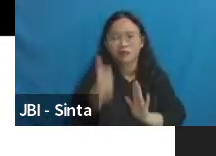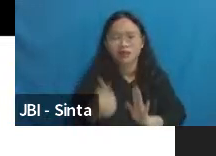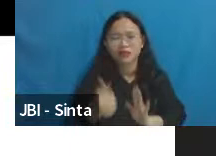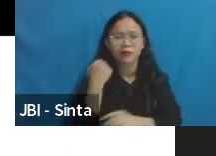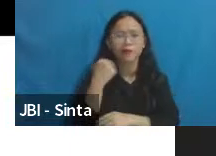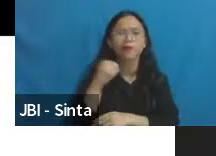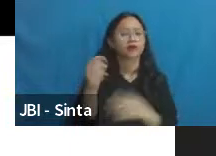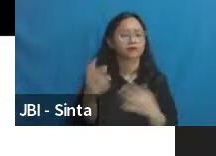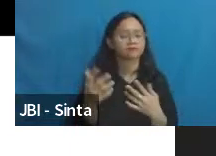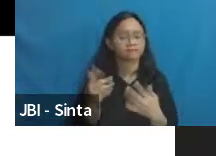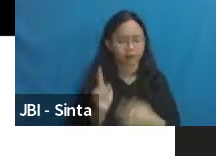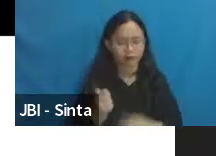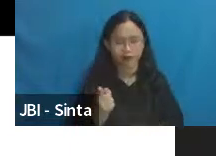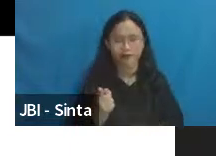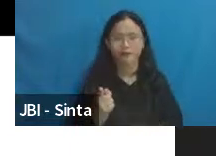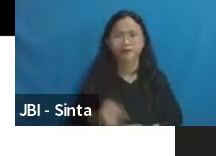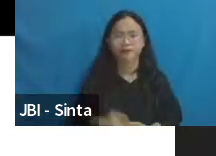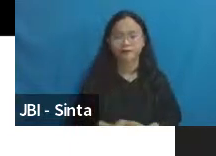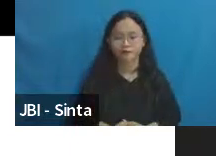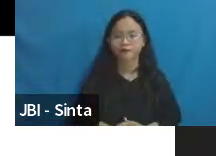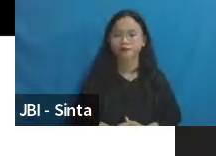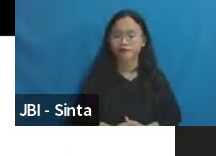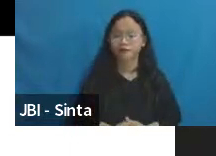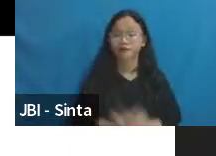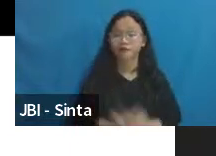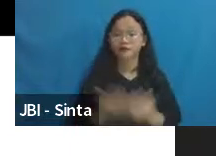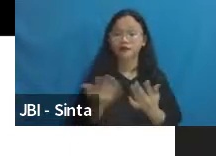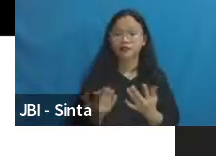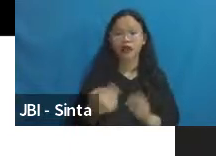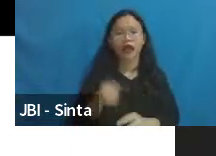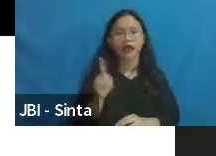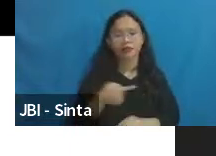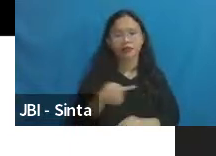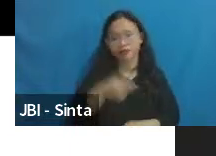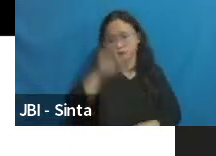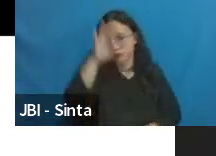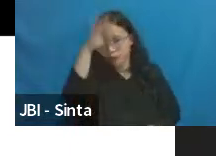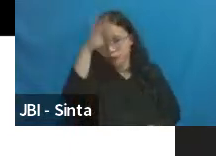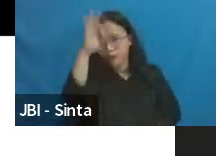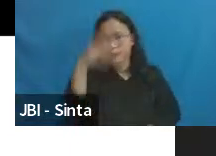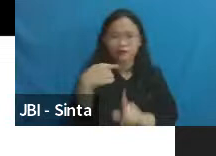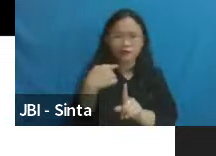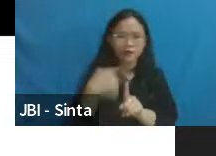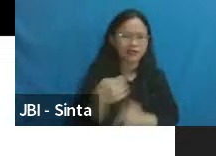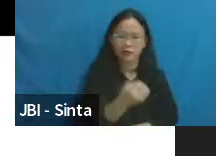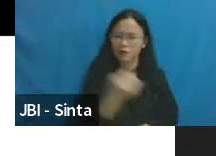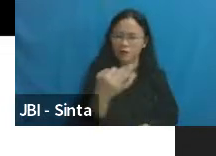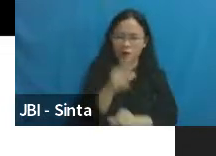as the police or other actors are stopping these protests from taking place.